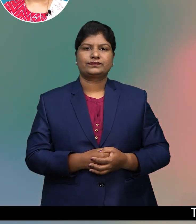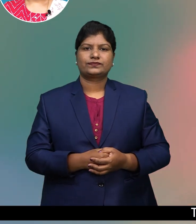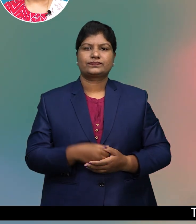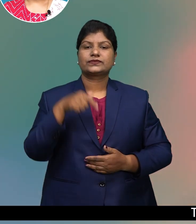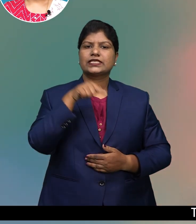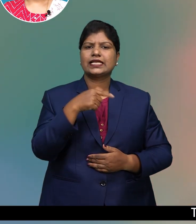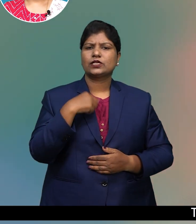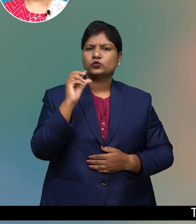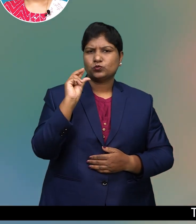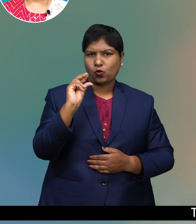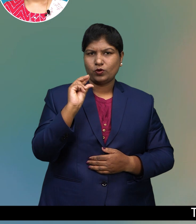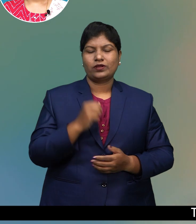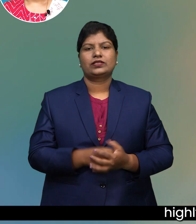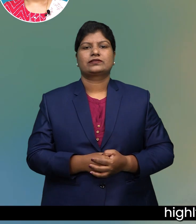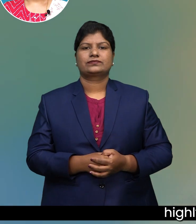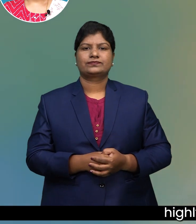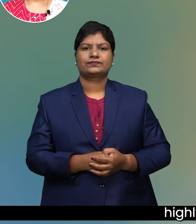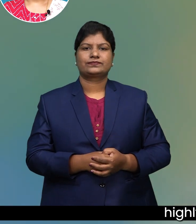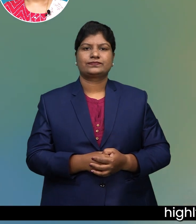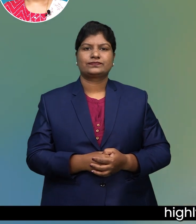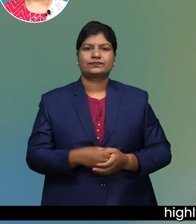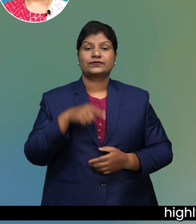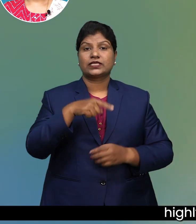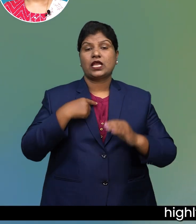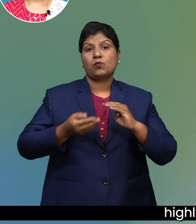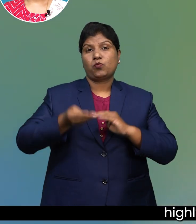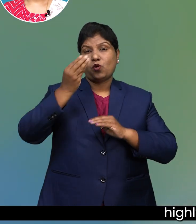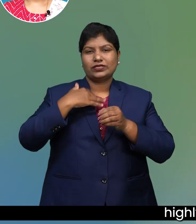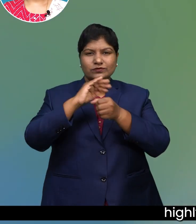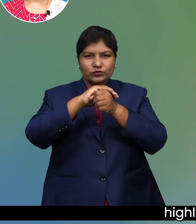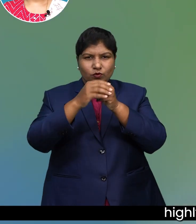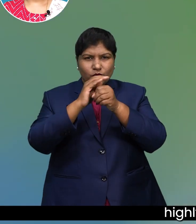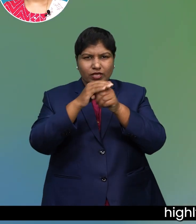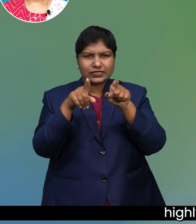They are small, highly coiled tubes